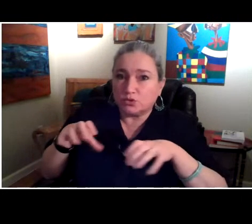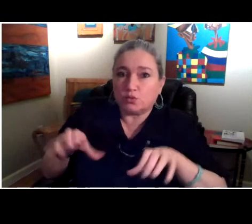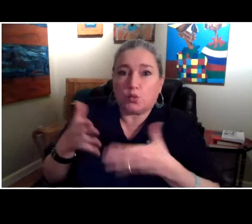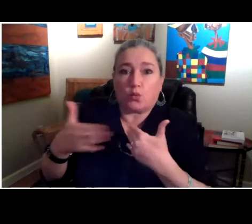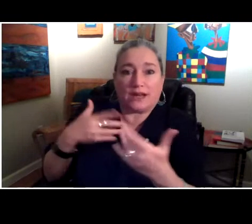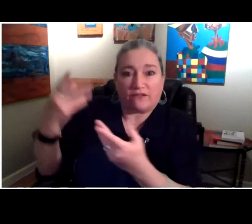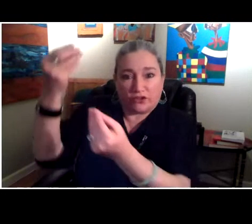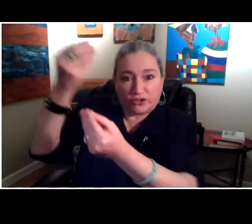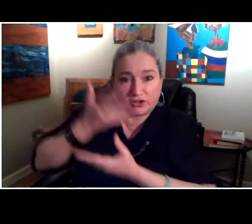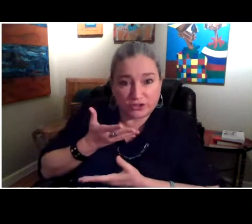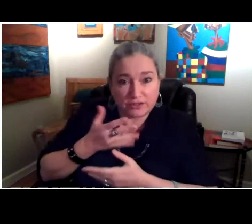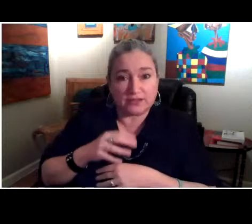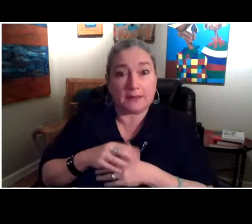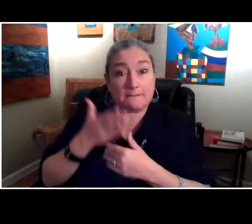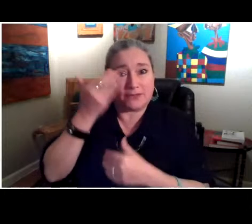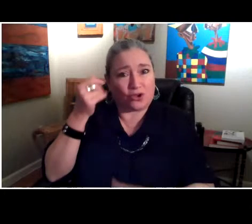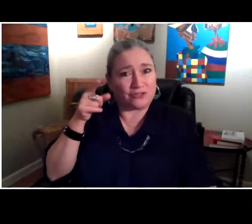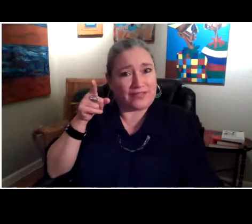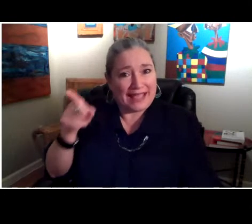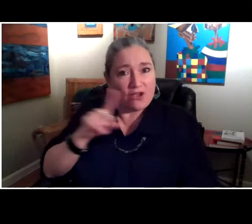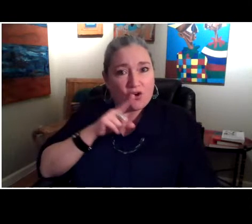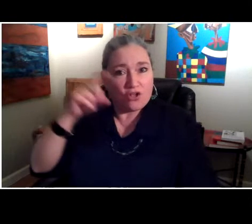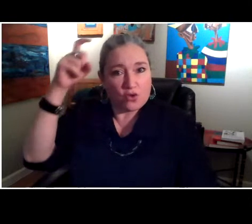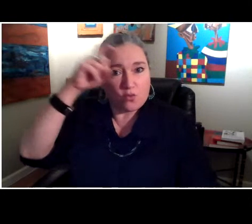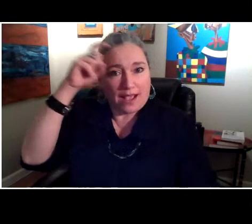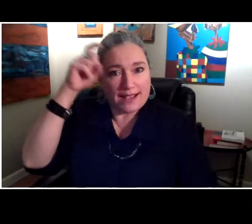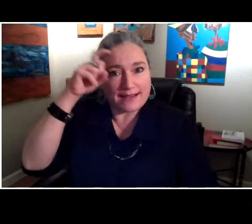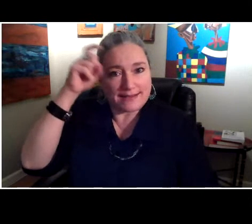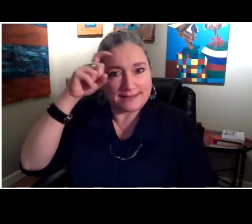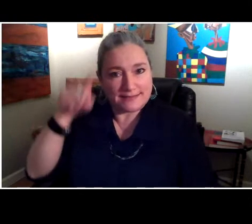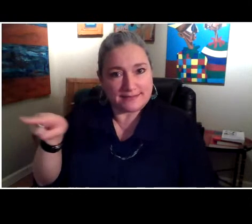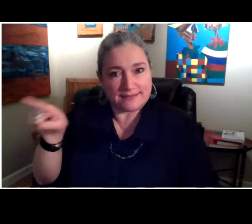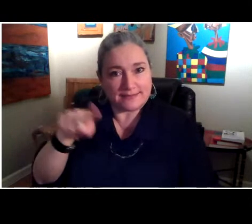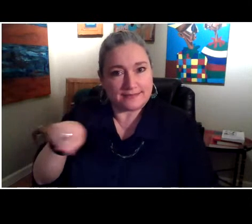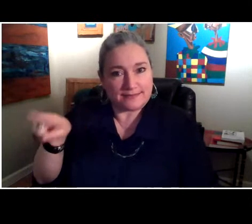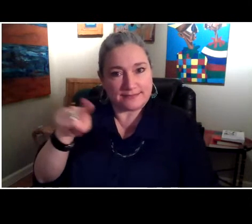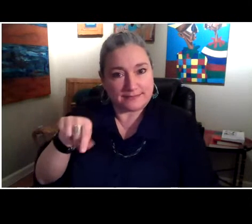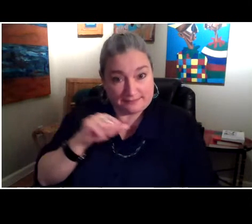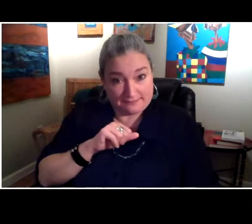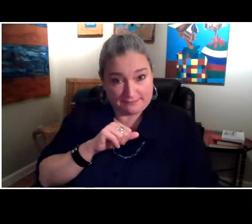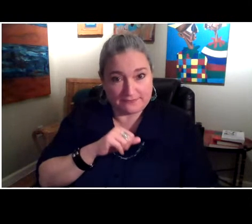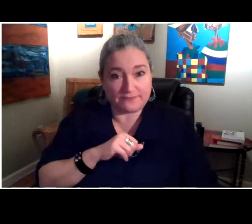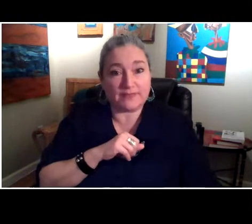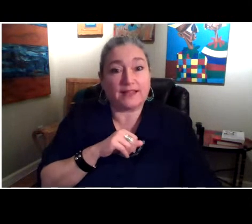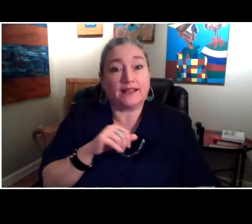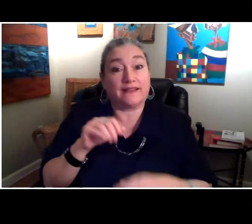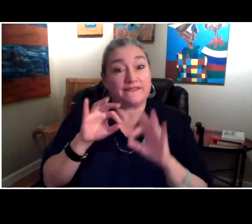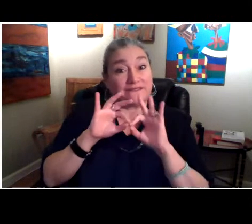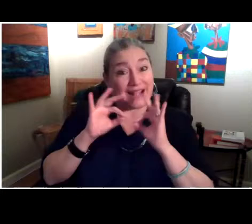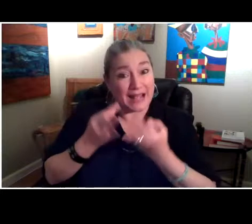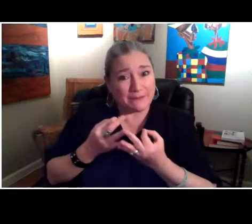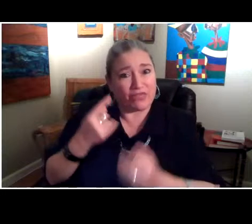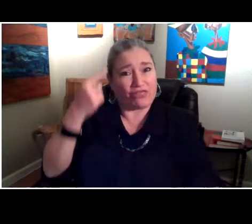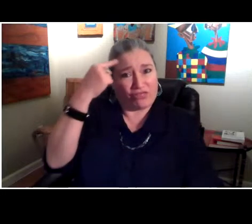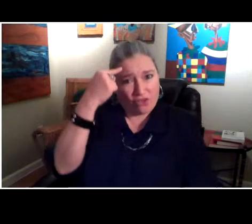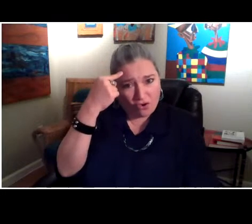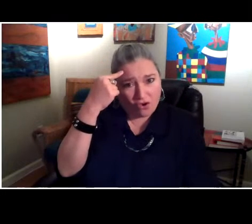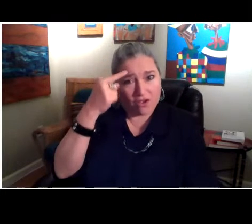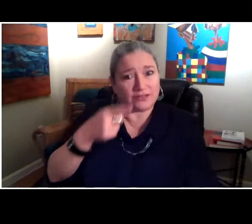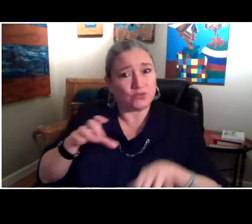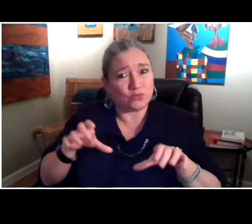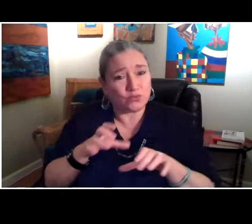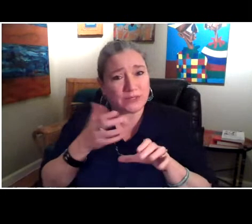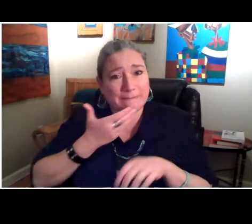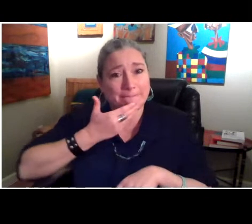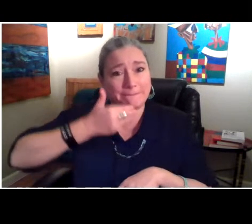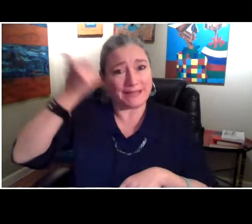described this art that she did by saying the family's lonely and scared while following the doctor, doing whatever they say because